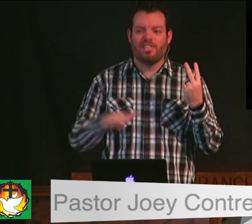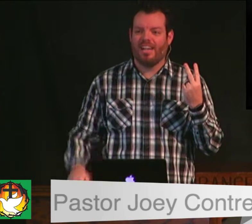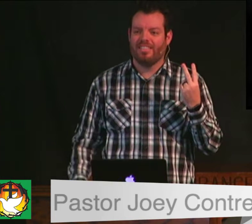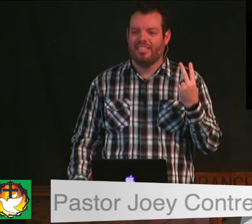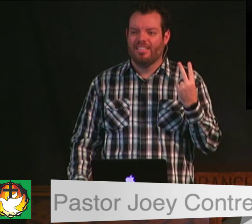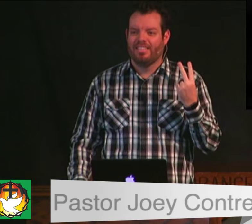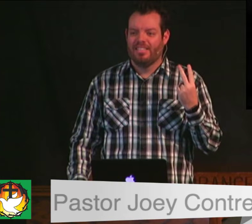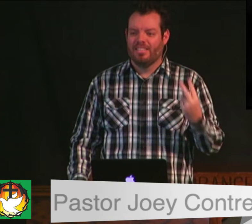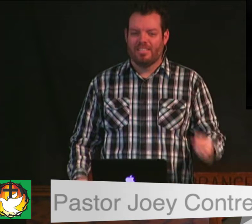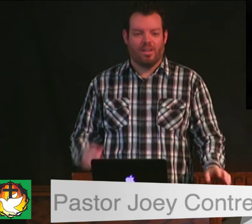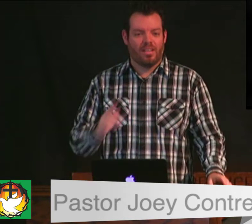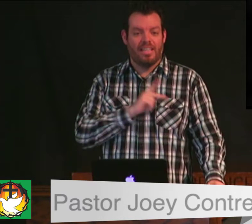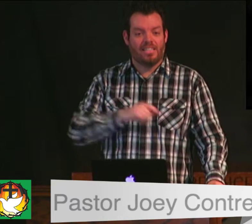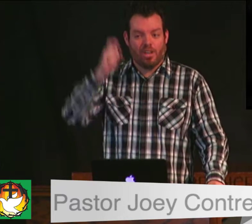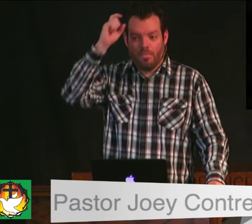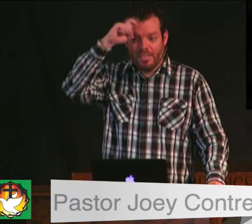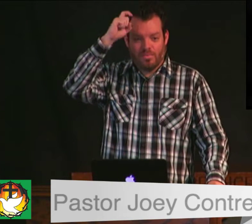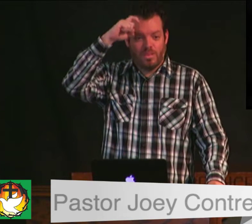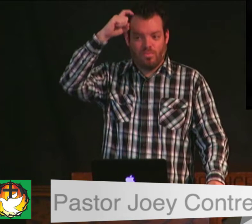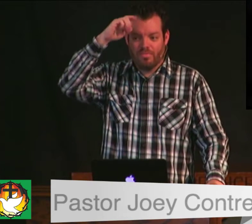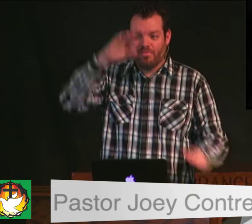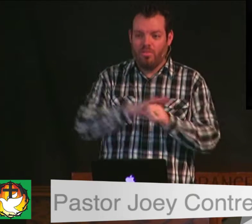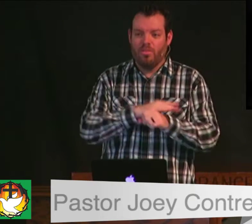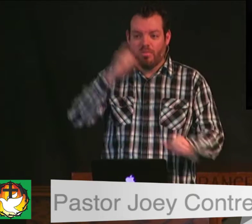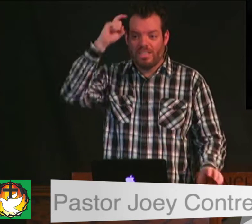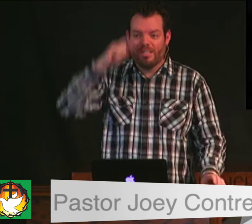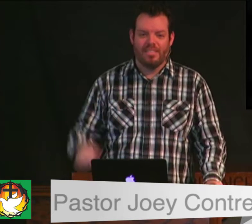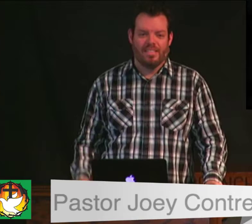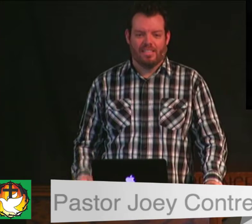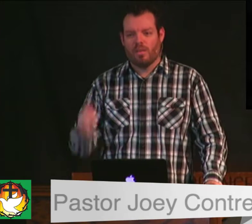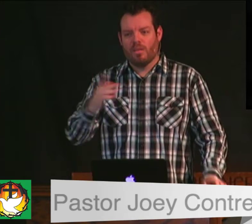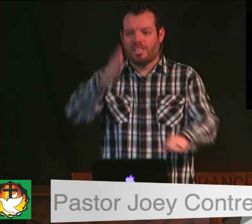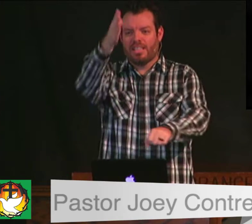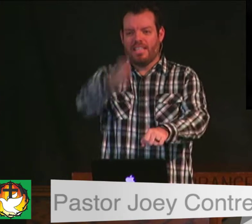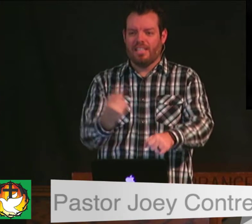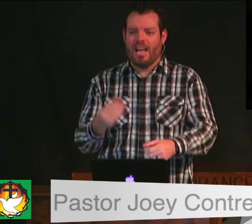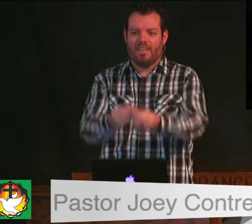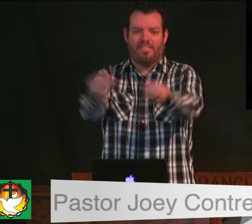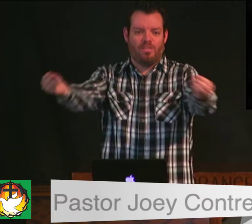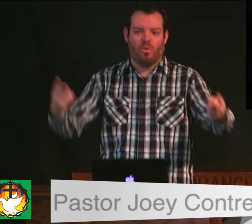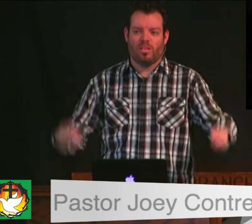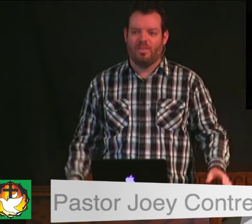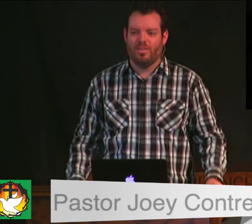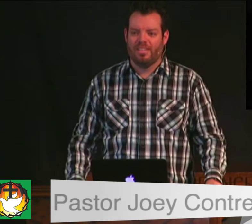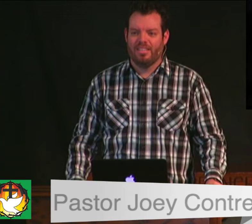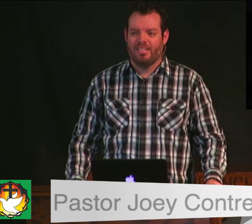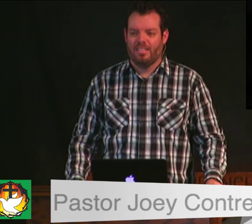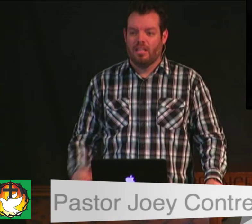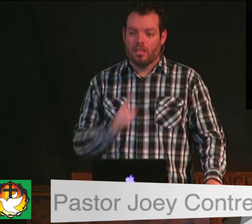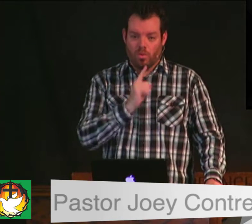child. So King Solomon was full of wisdom. So, okay, we'll just slice it in half and give it to both of you. True